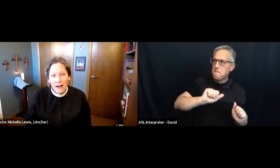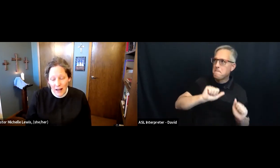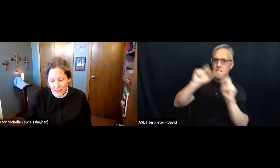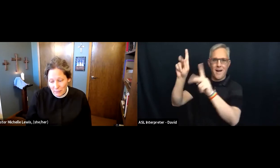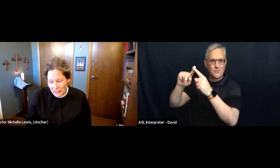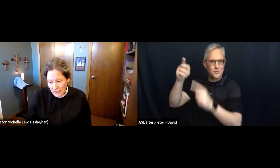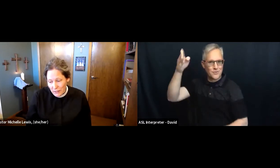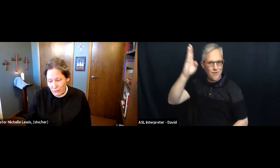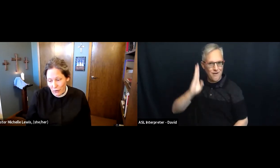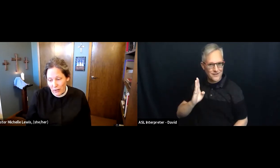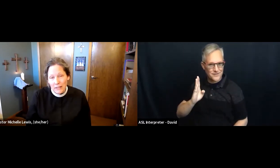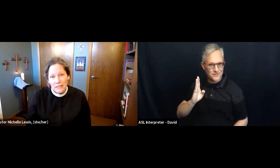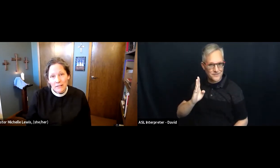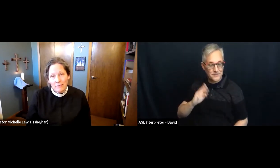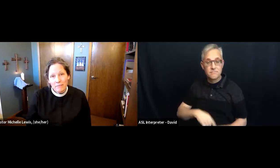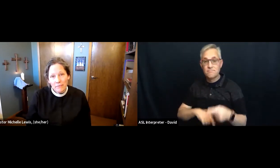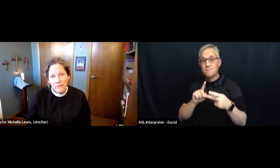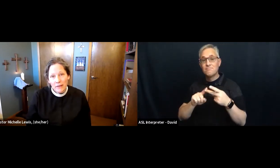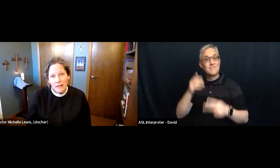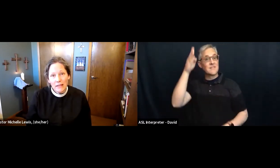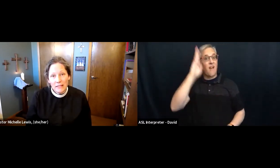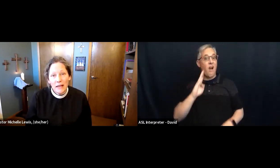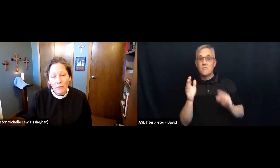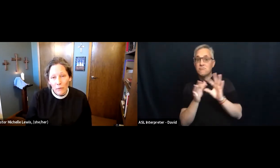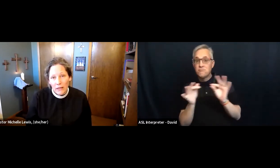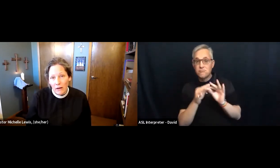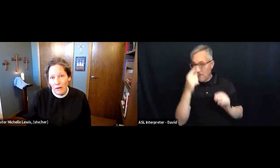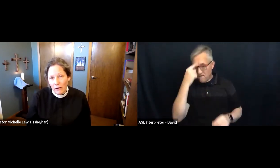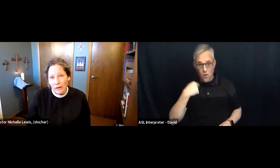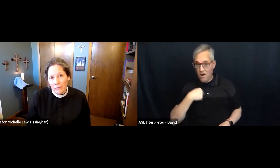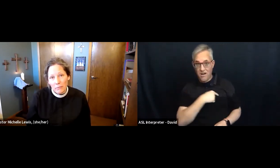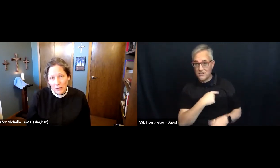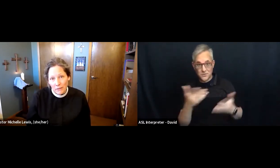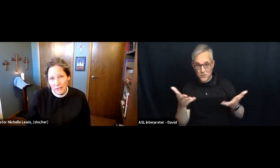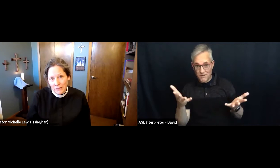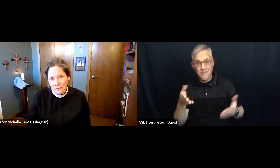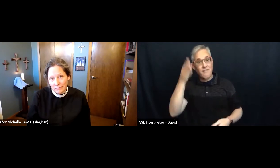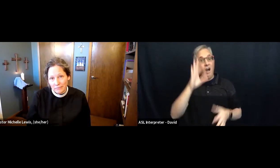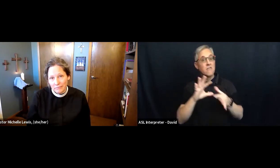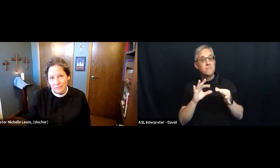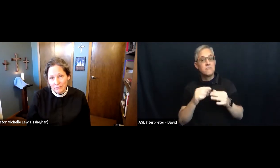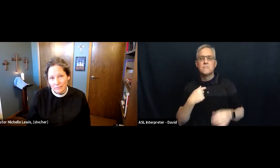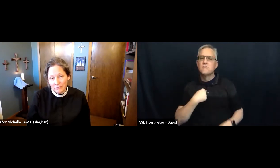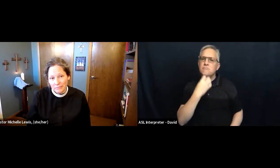And God's message for us is that we are beloved.